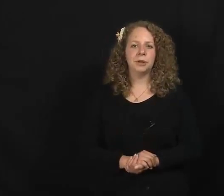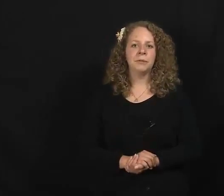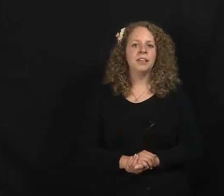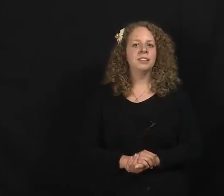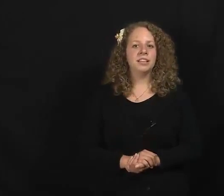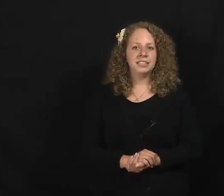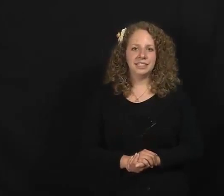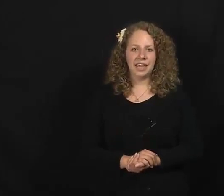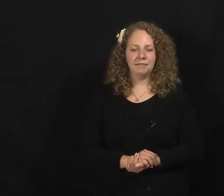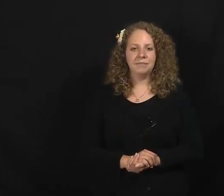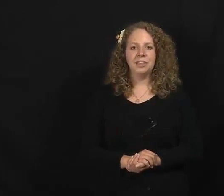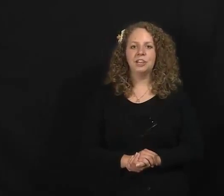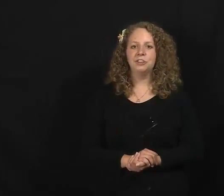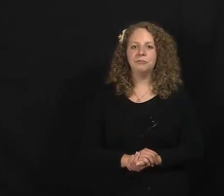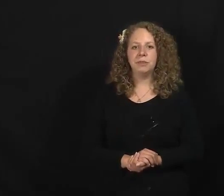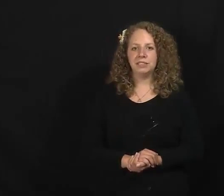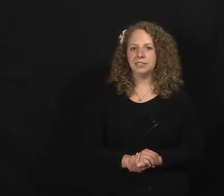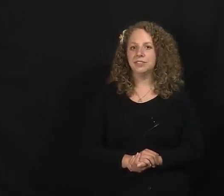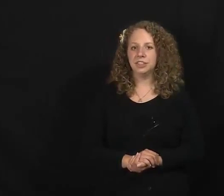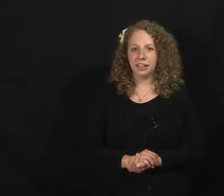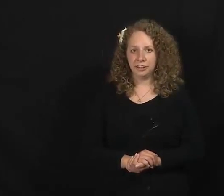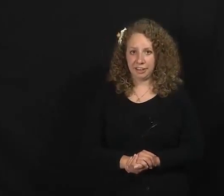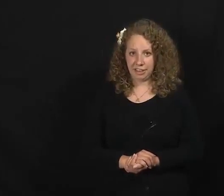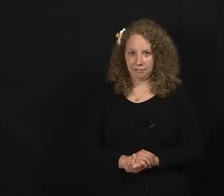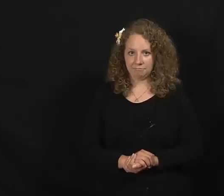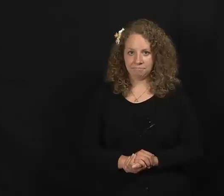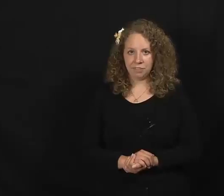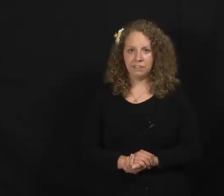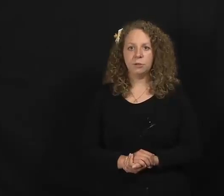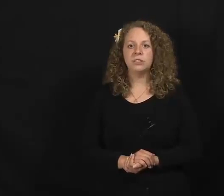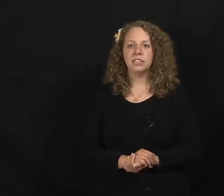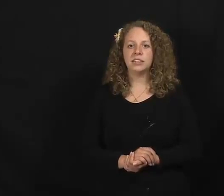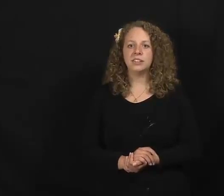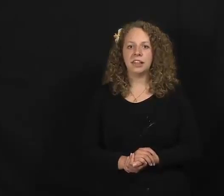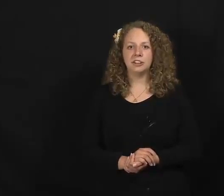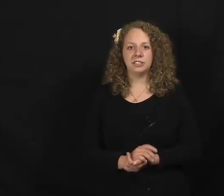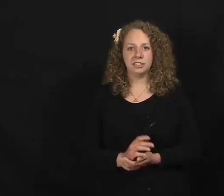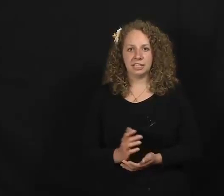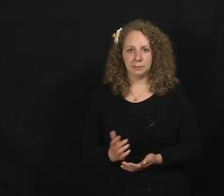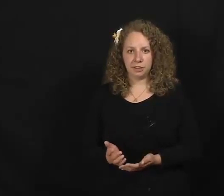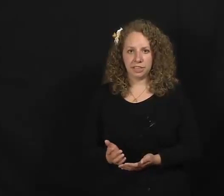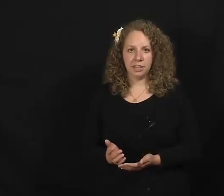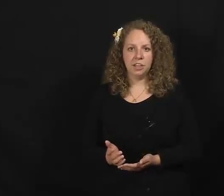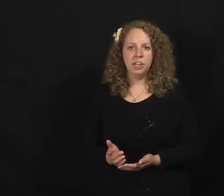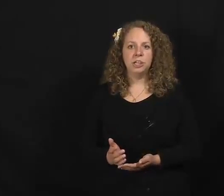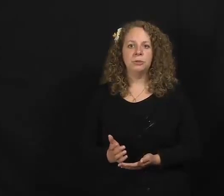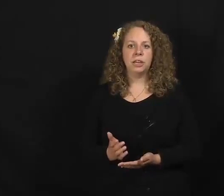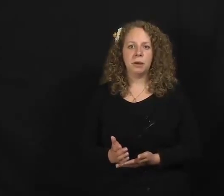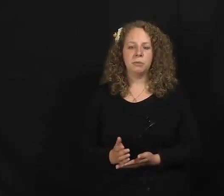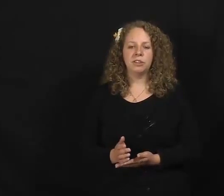example, let's say that you've missed the letter N. If you were saying the letters as I spelled it, you would come up with